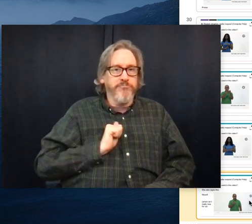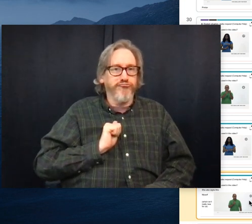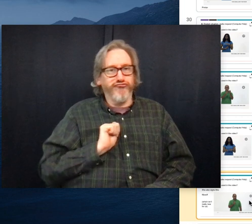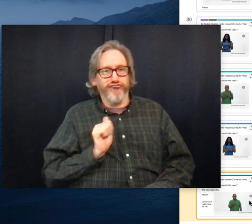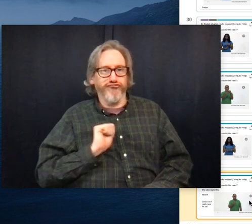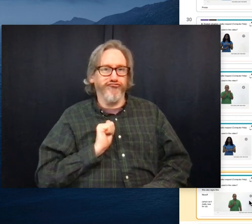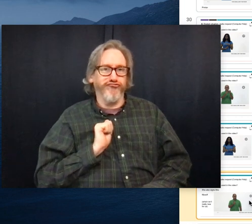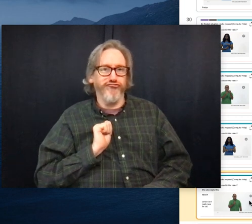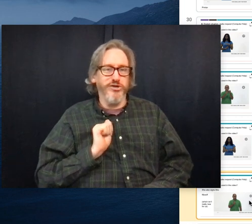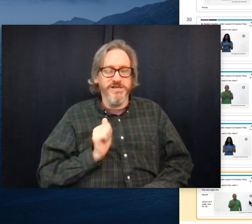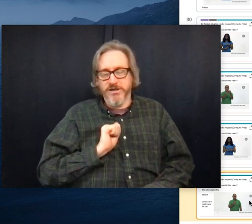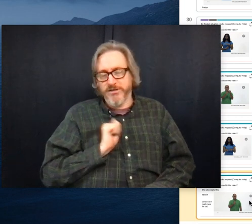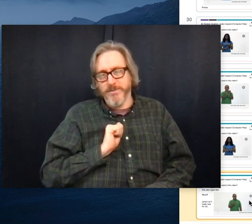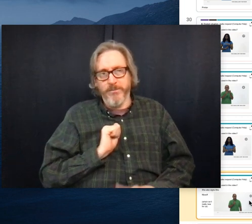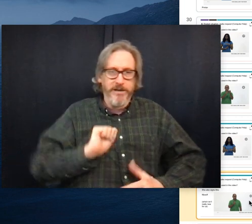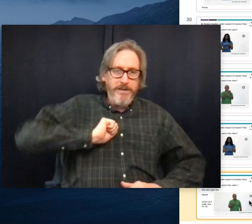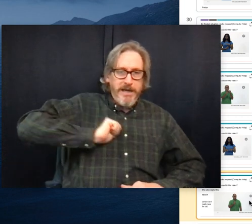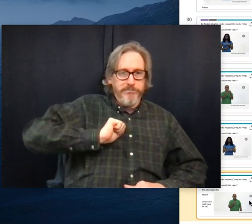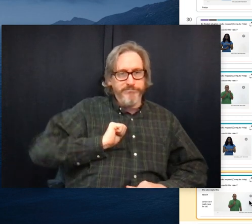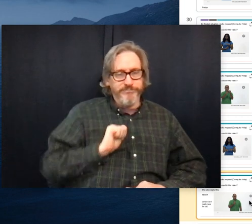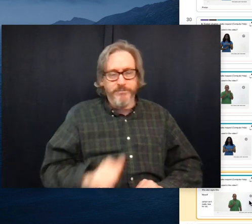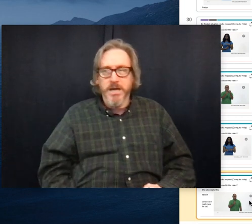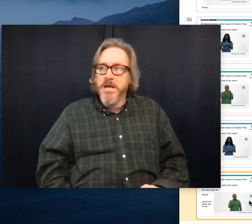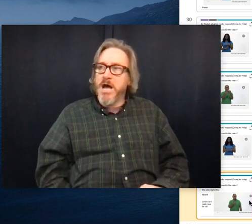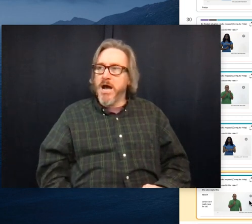just loved passing on those photos. People going,